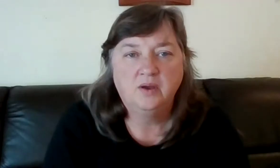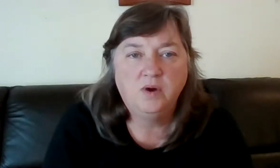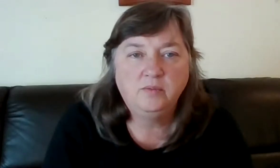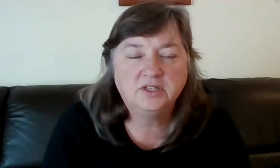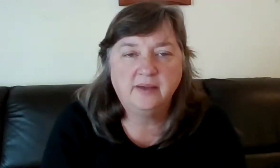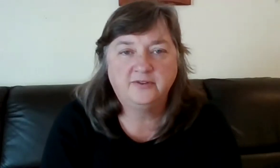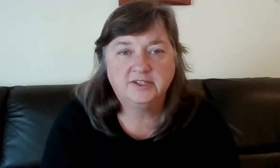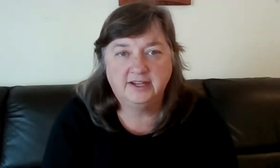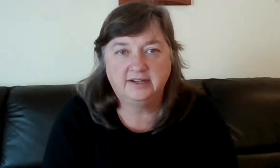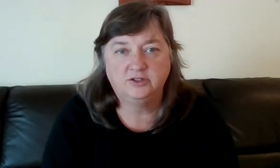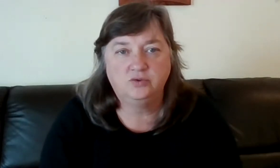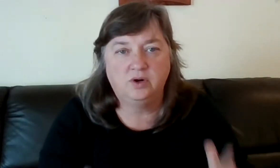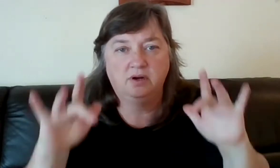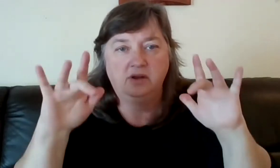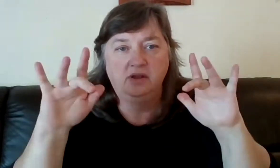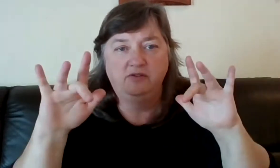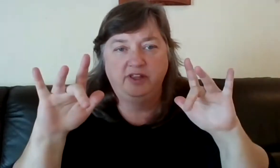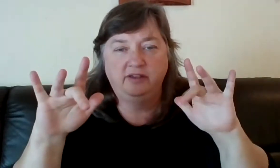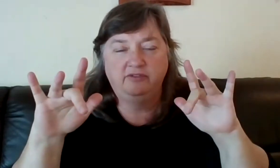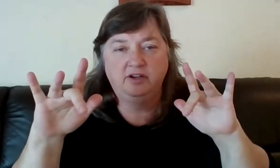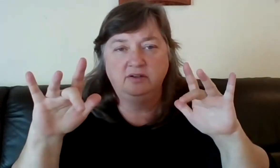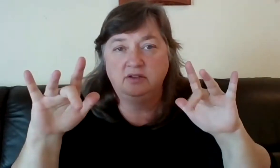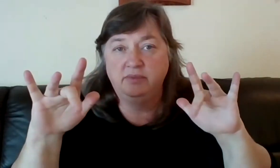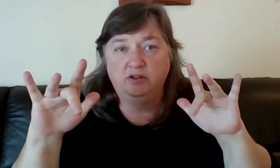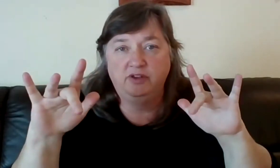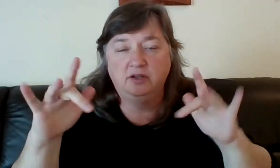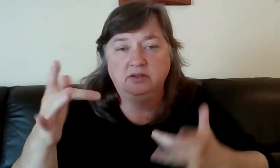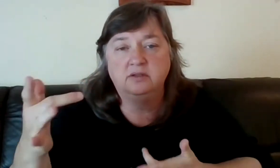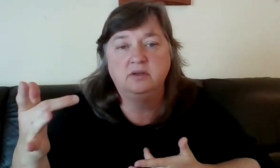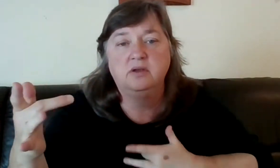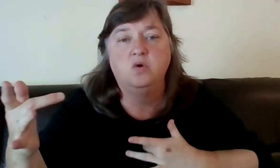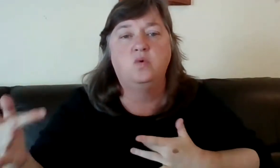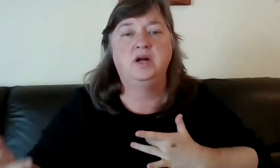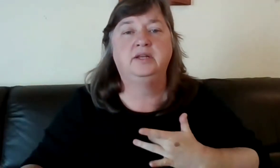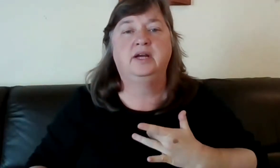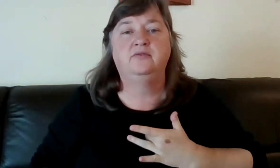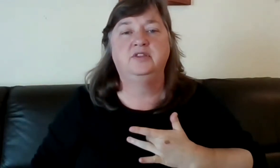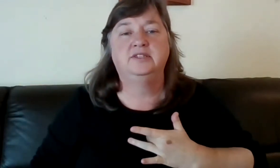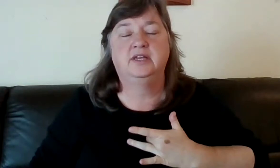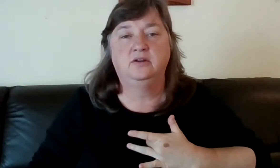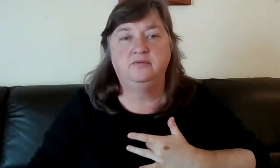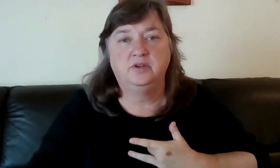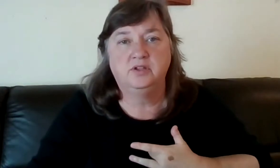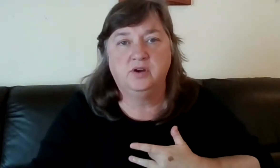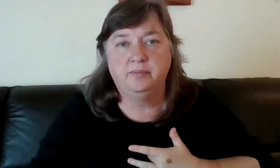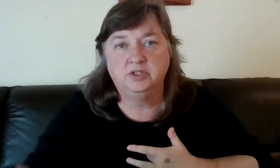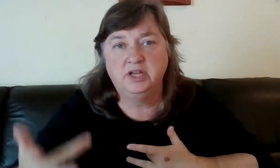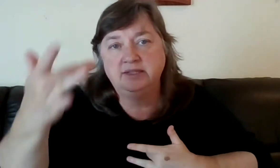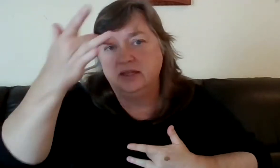One more time for sick. Sure. Feeling fingers, your middle fingers, one kind of in the center of your upper chest and the